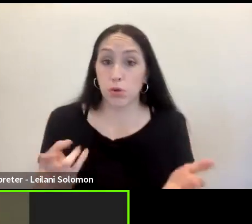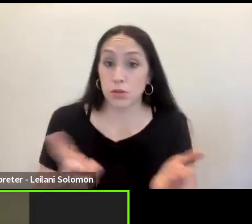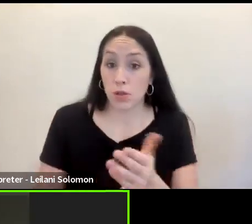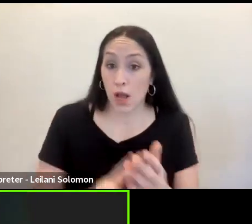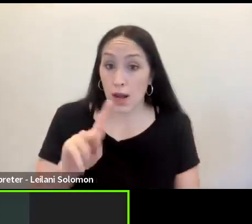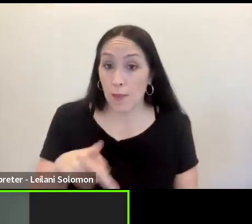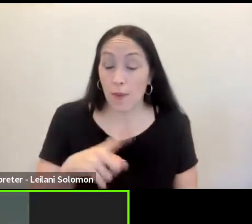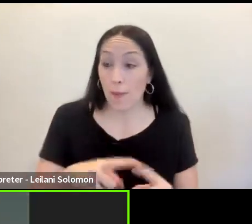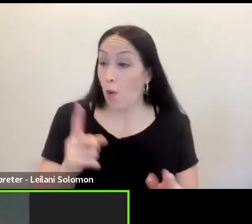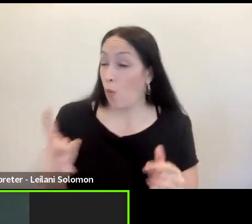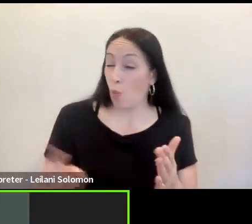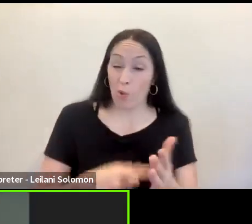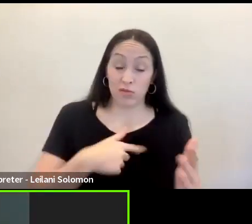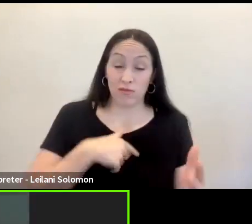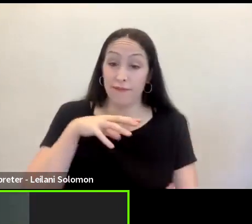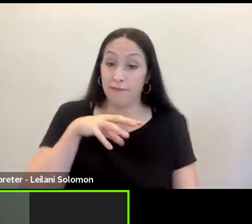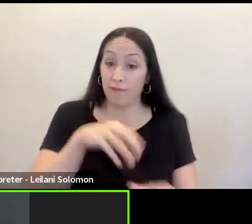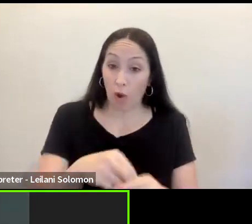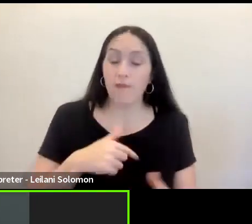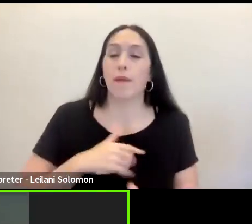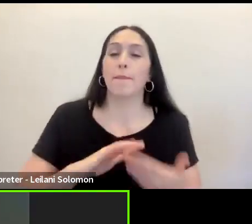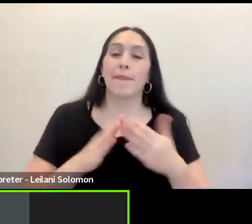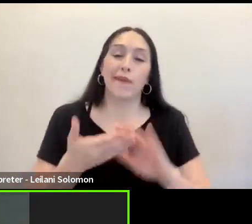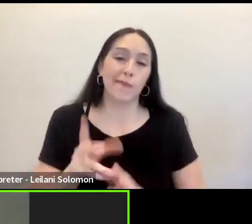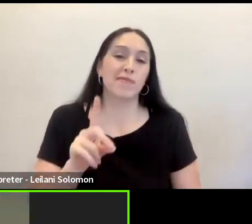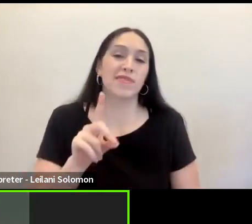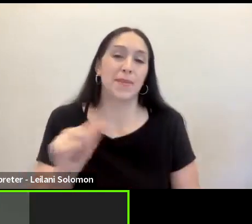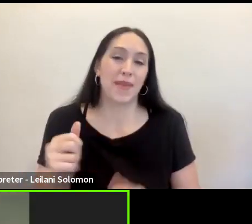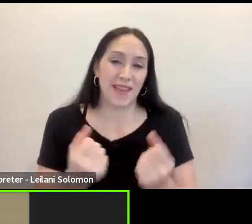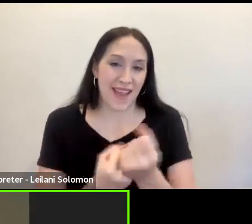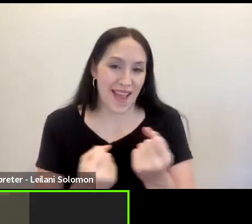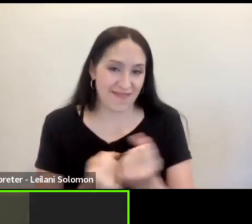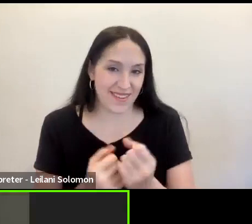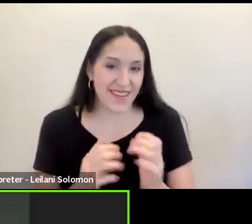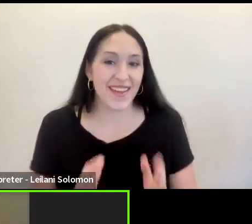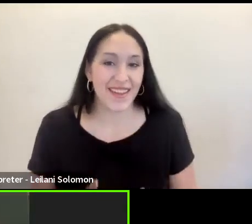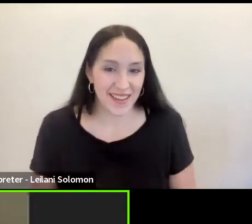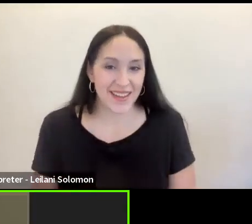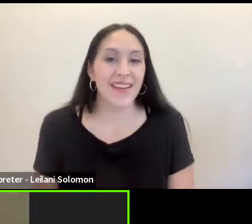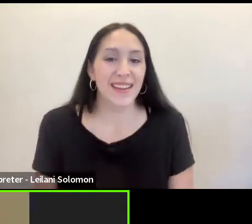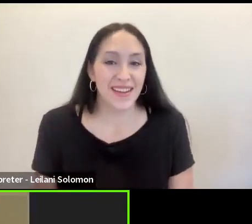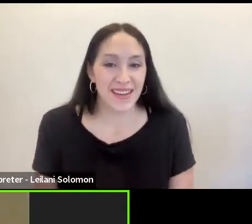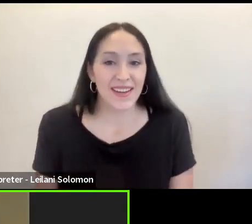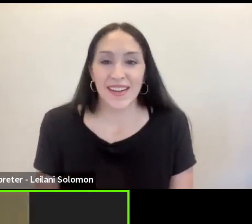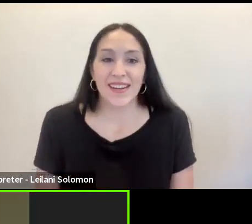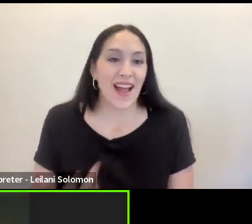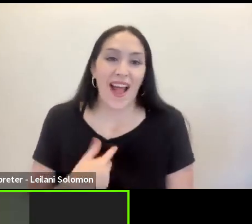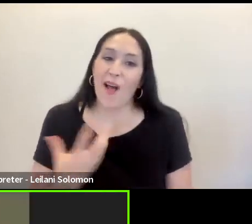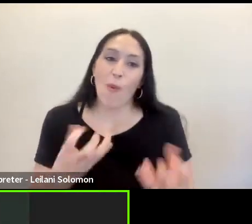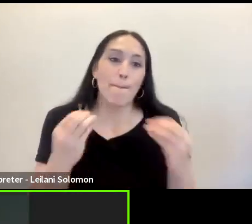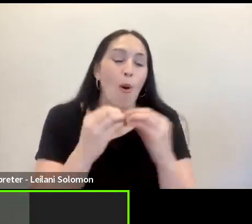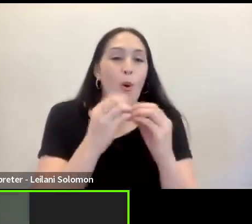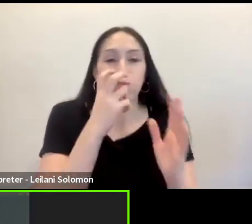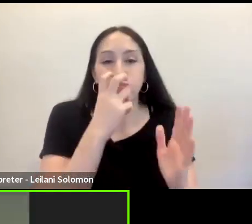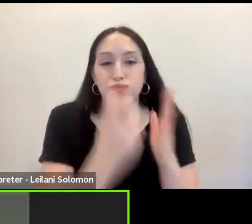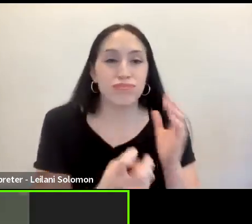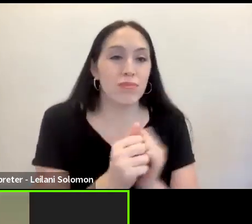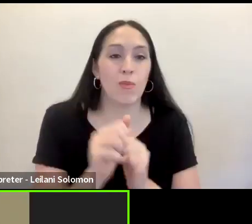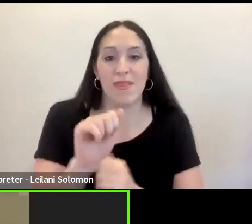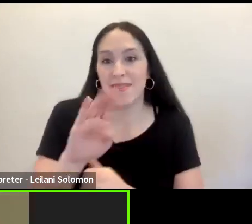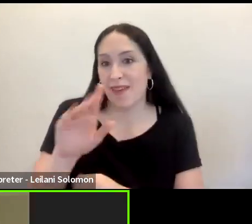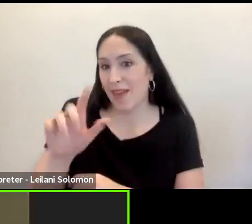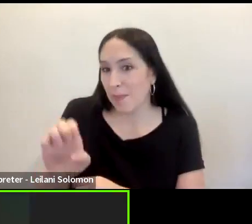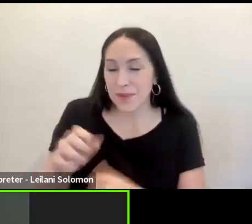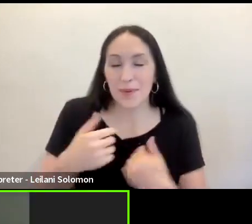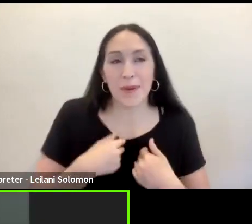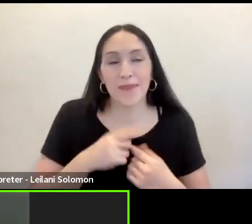involved in the community as a disability advocate, I wanted to be involved with able even more. And, you know, I am so